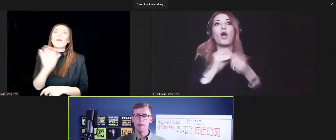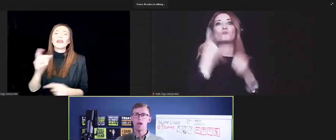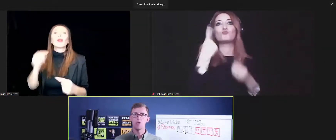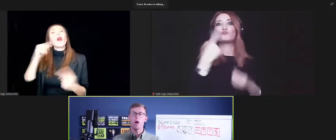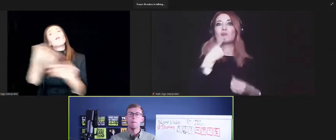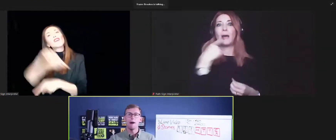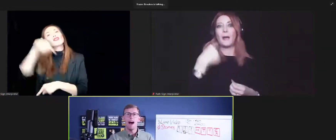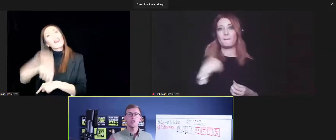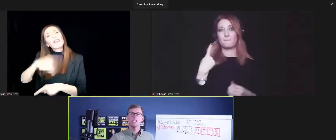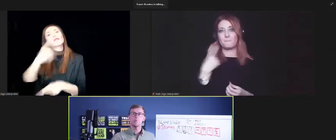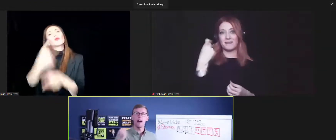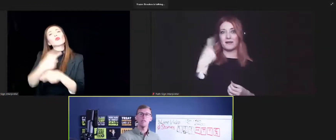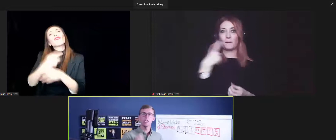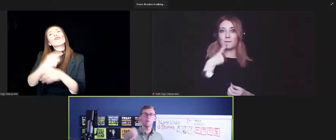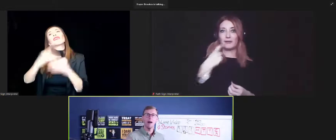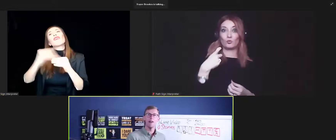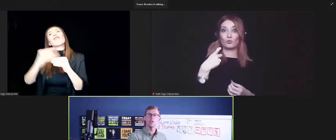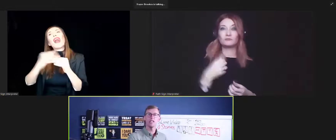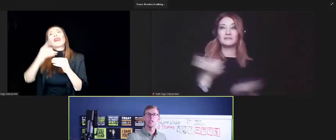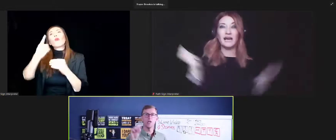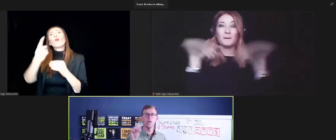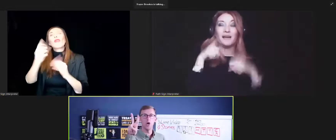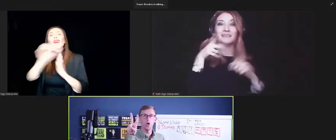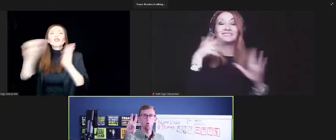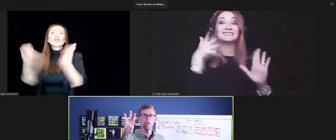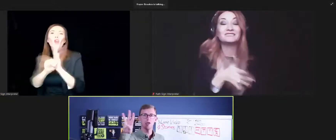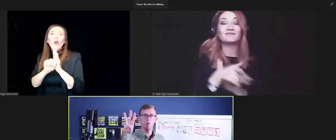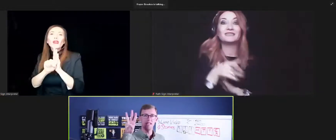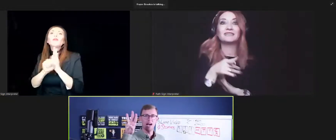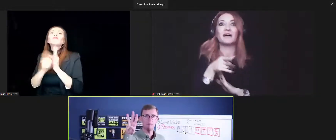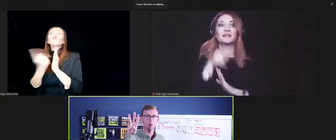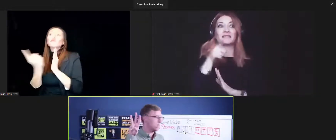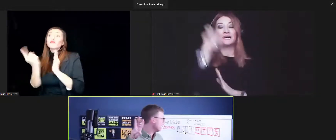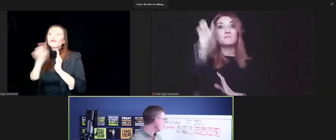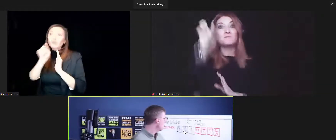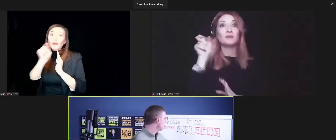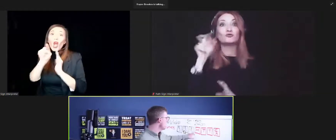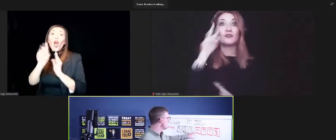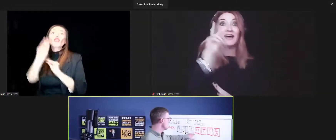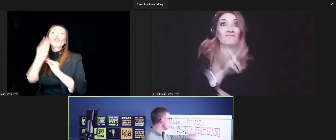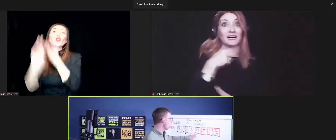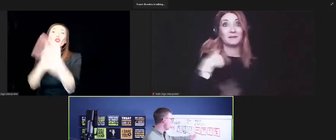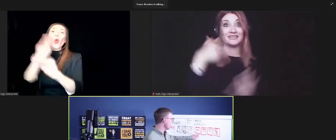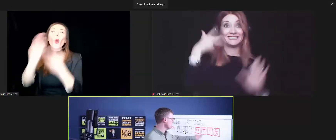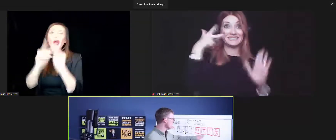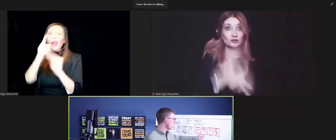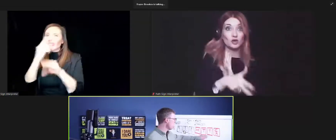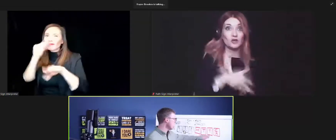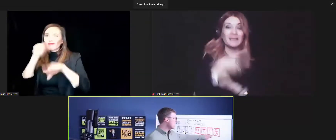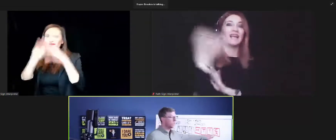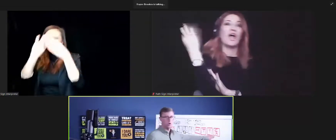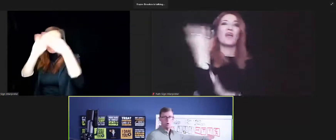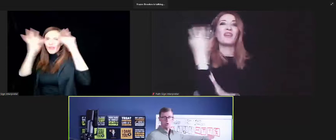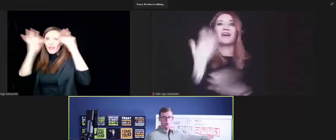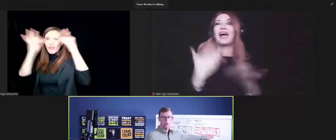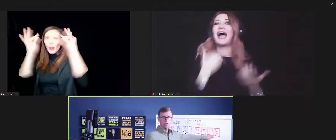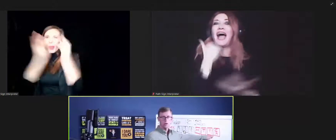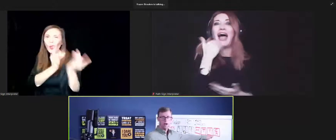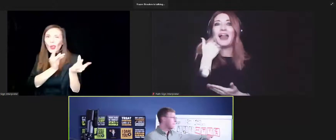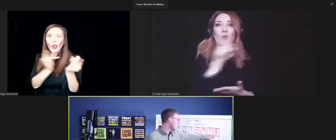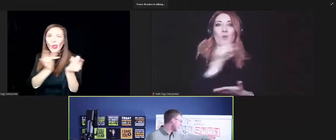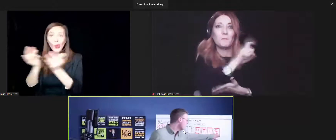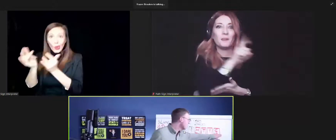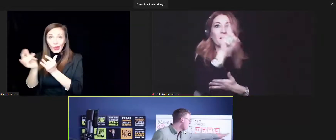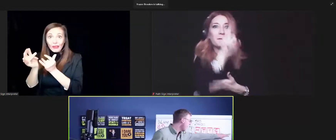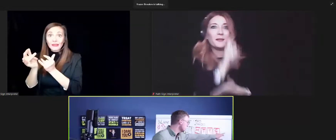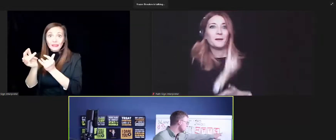the game changer. Behind the scenes, behind the scenes, behind the scenes, then 2 to 3 times a week, do the hook, story, close. And